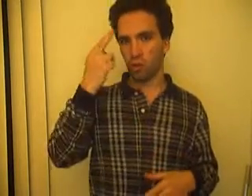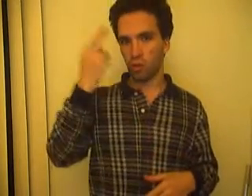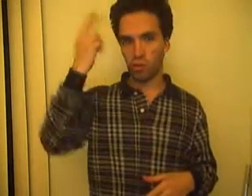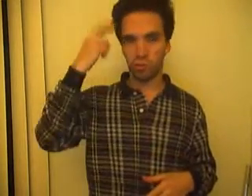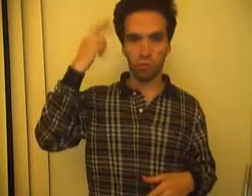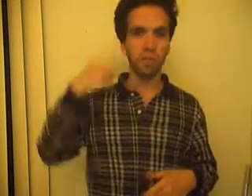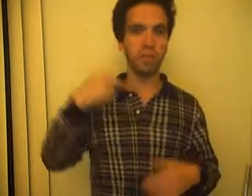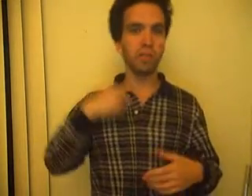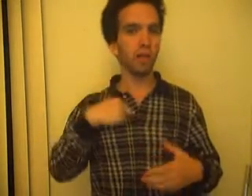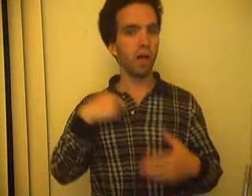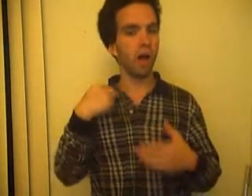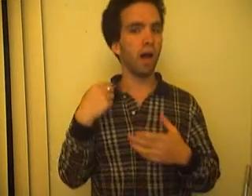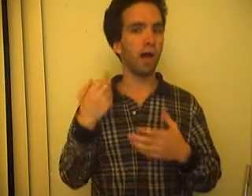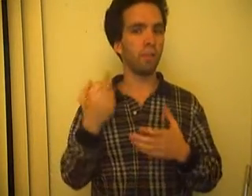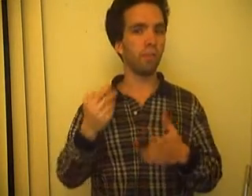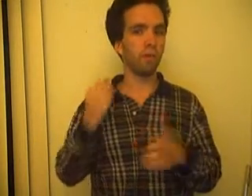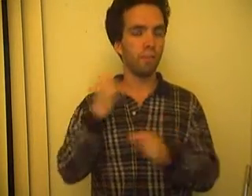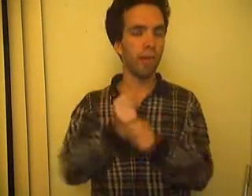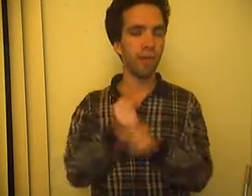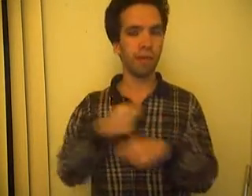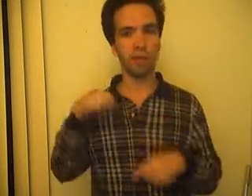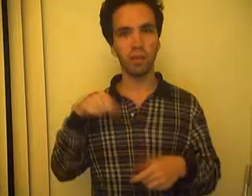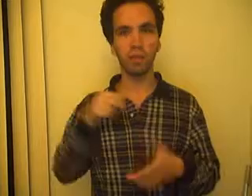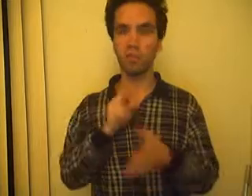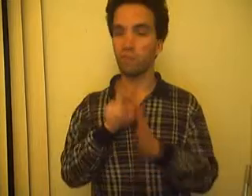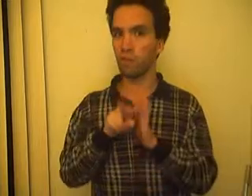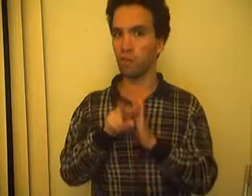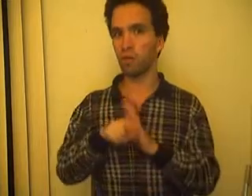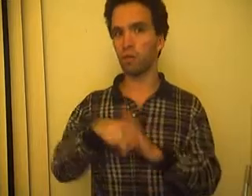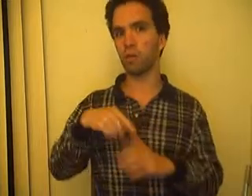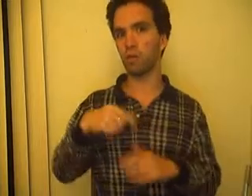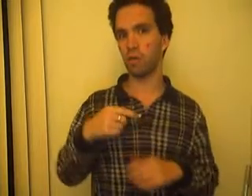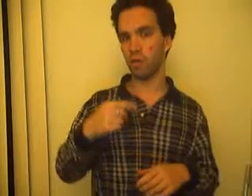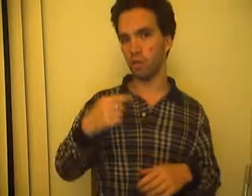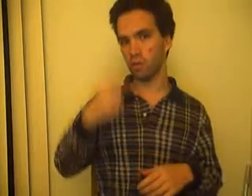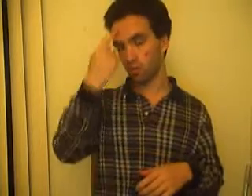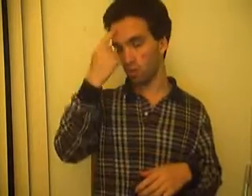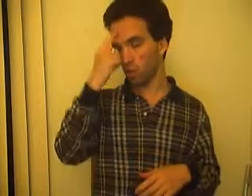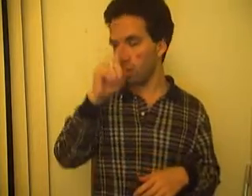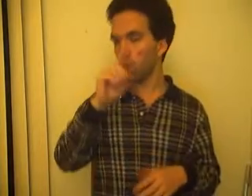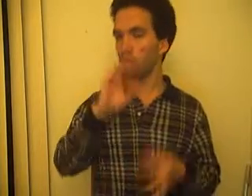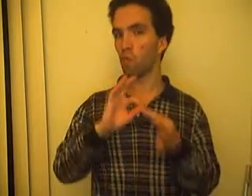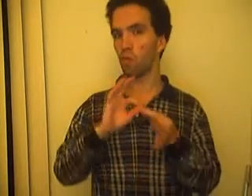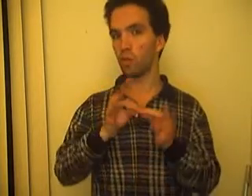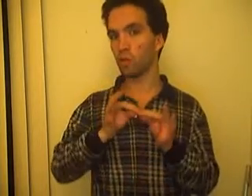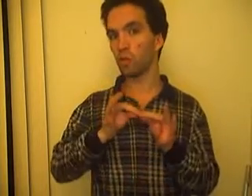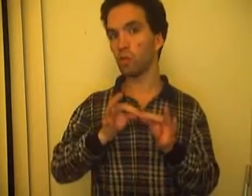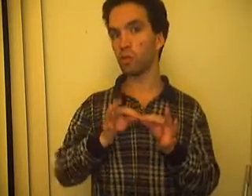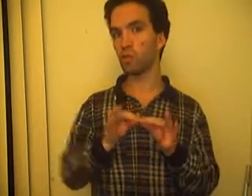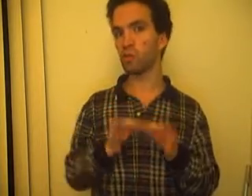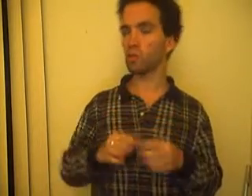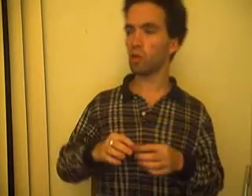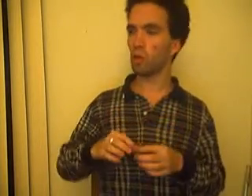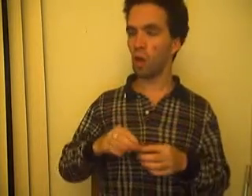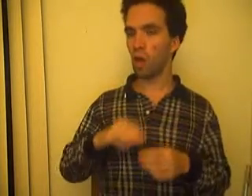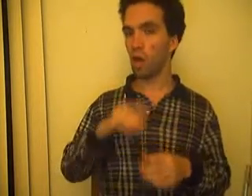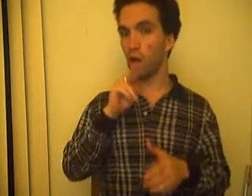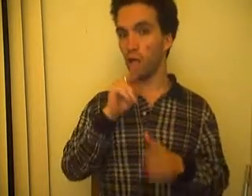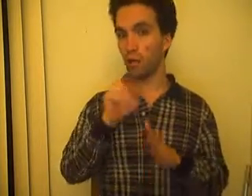The reason I'm making this video is for interpreters on